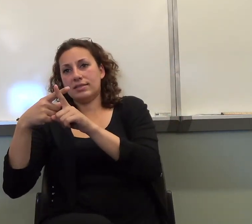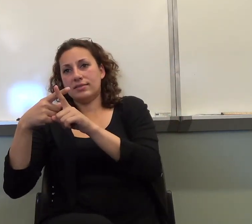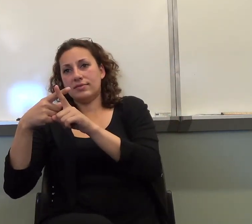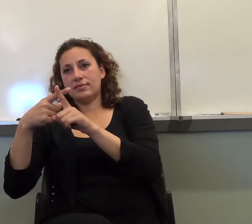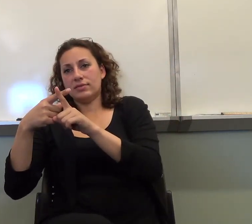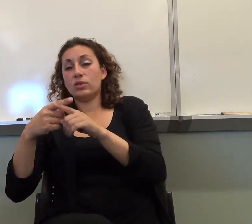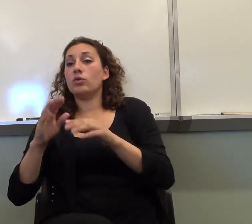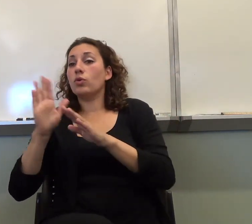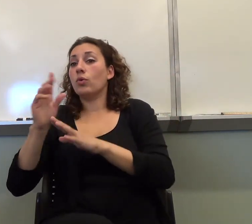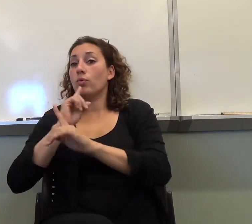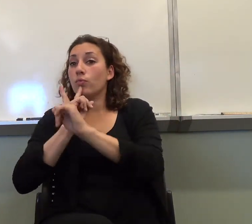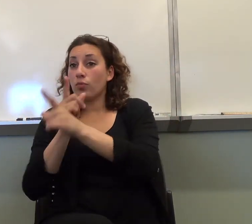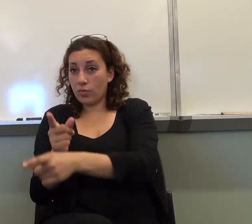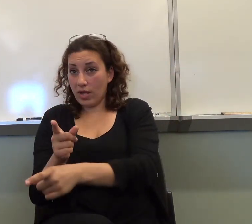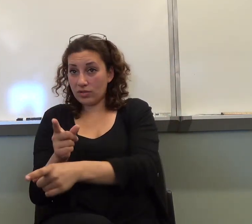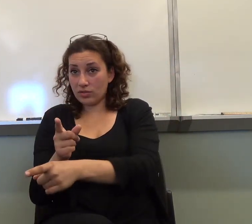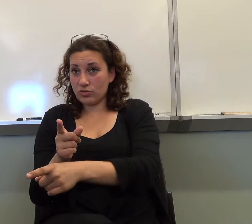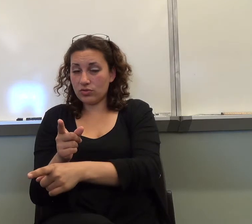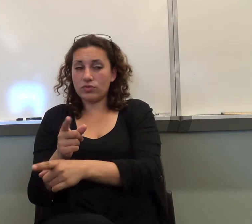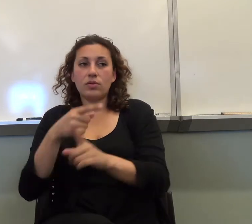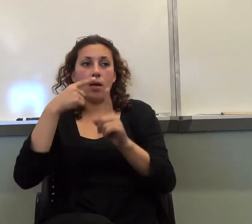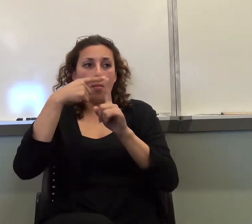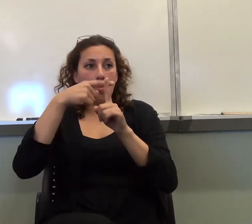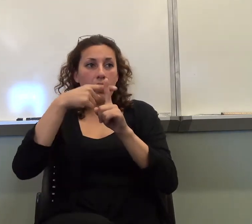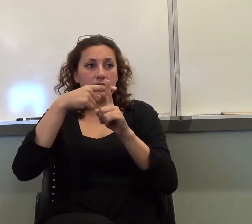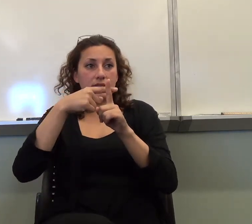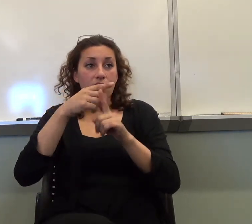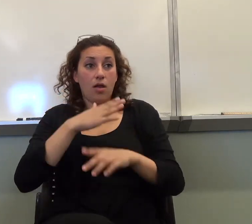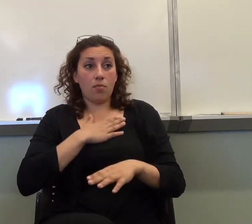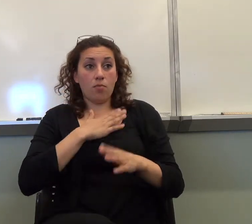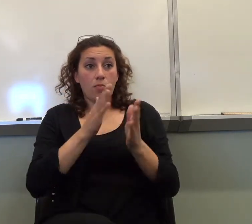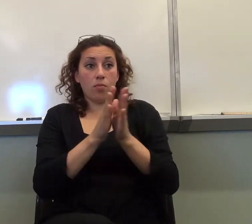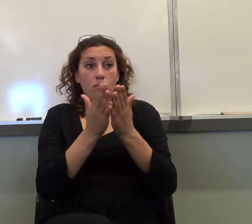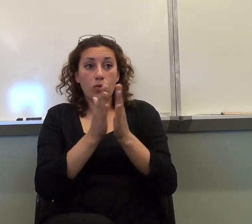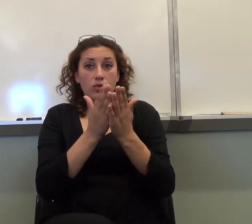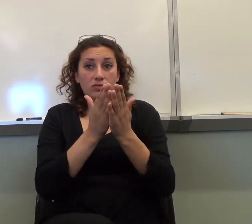positive. And my book says that the end result comes out to be